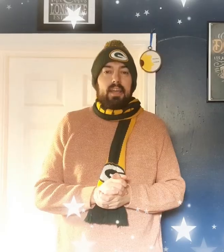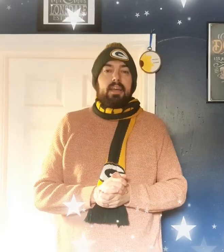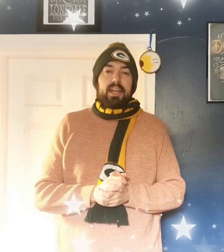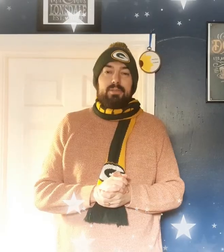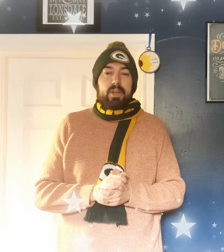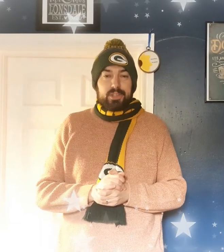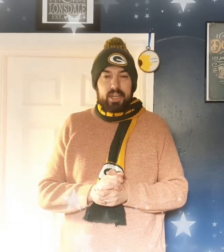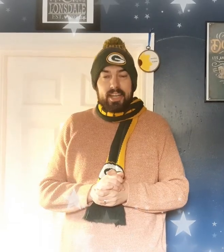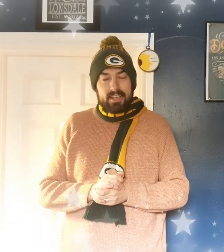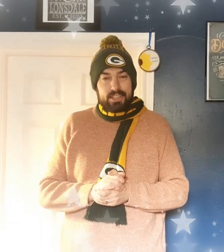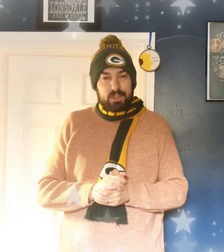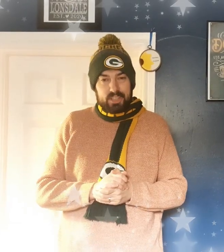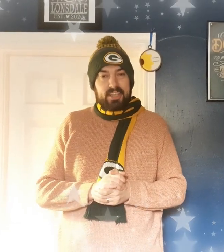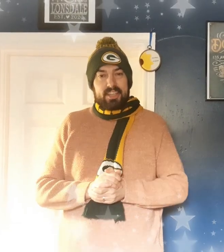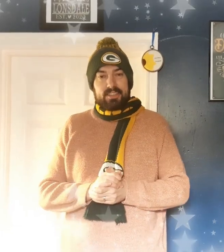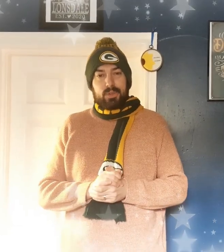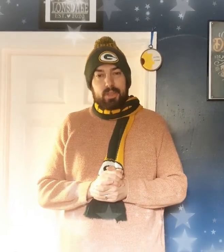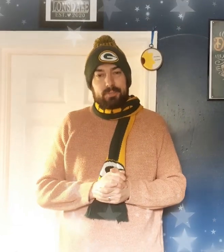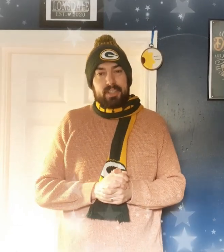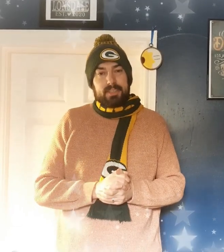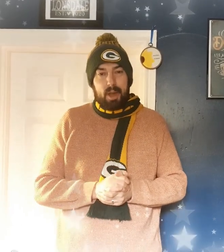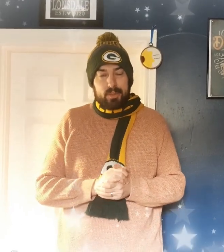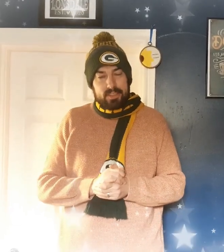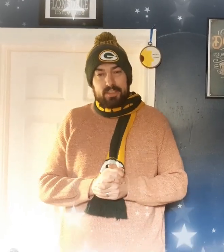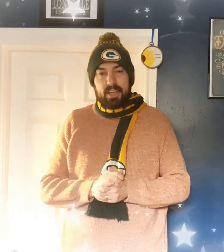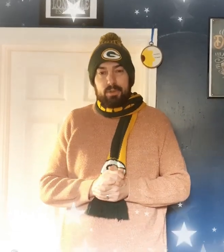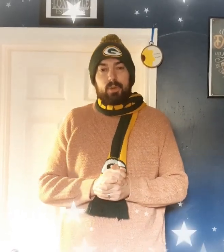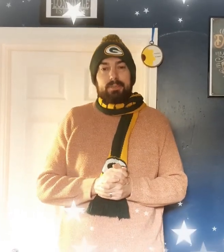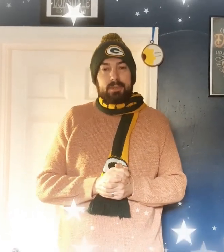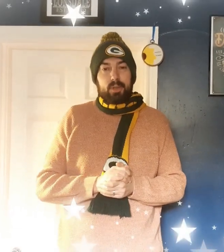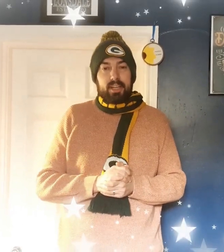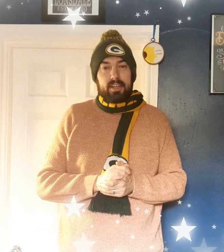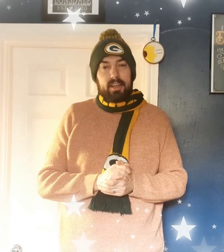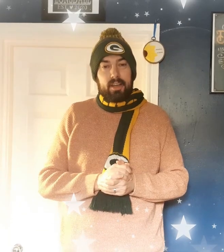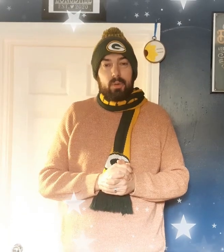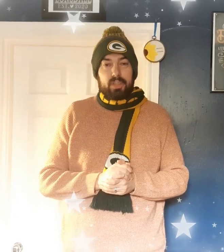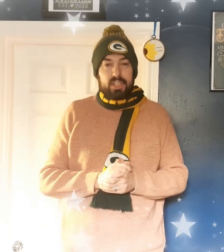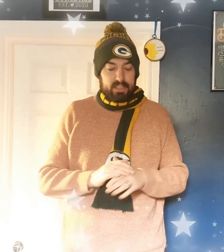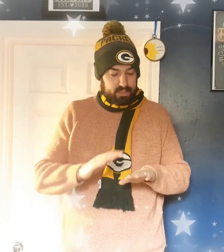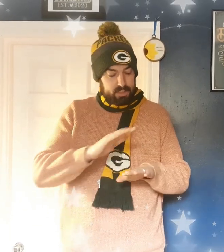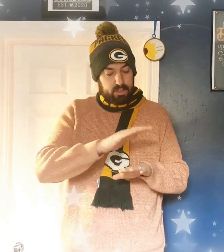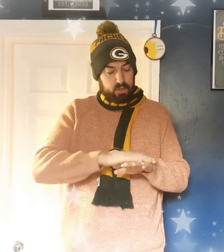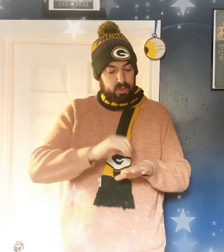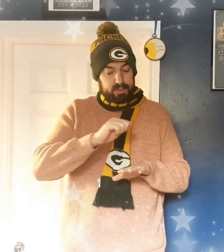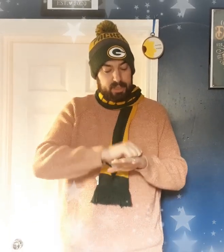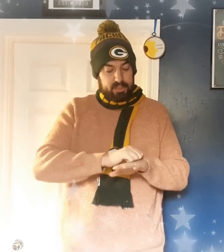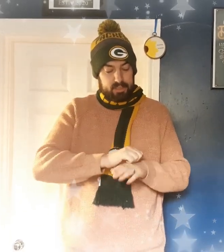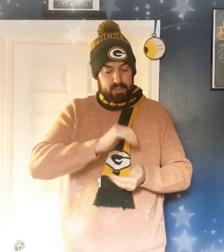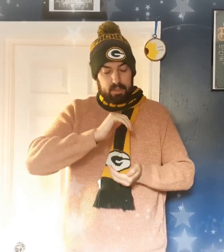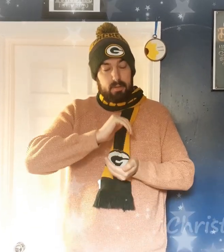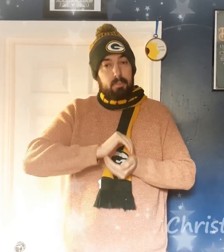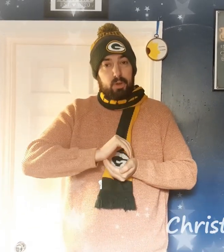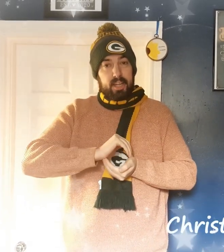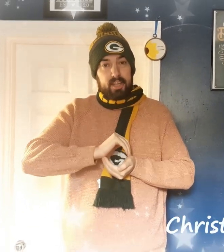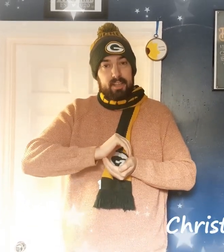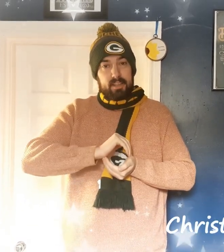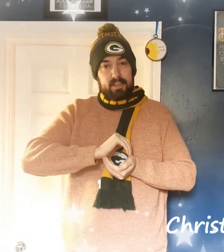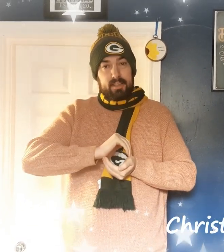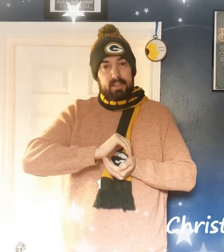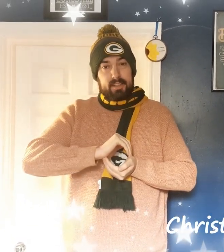reindeer. And if you enjoy eating disgusting things at Christmas, you might want to know the sign for Christmas pudding, which is Christmas pudding.